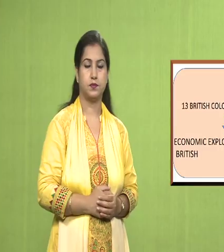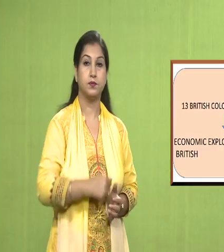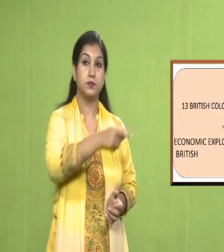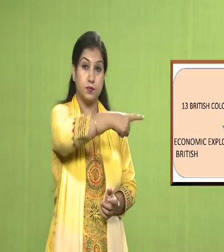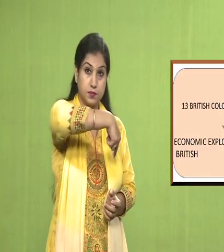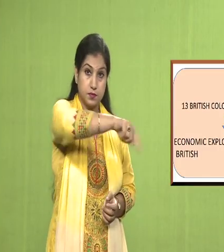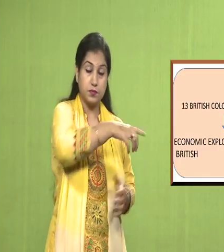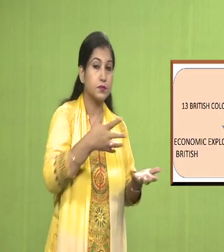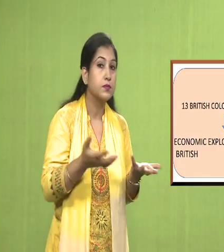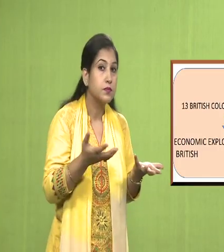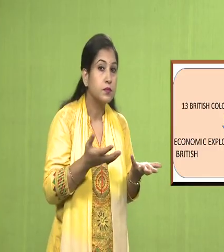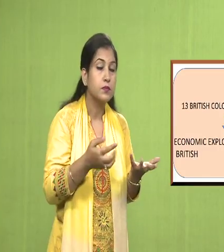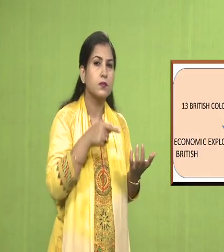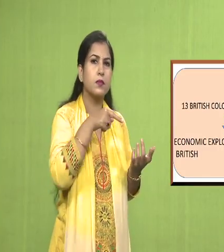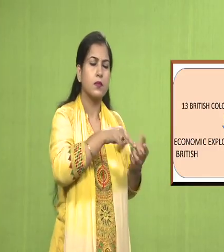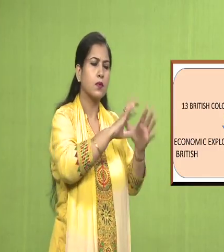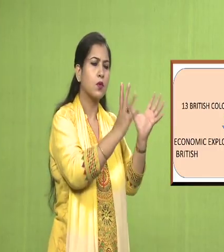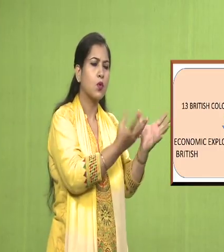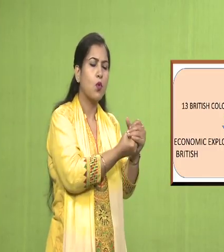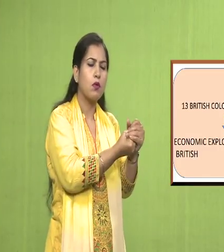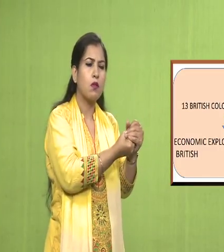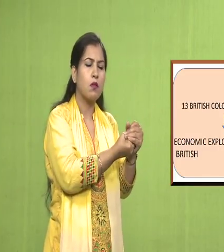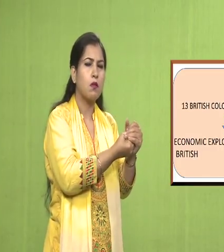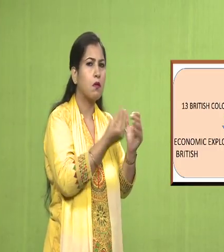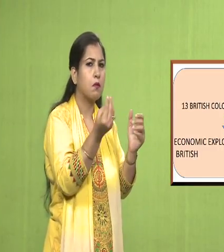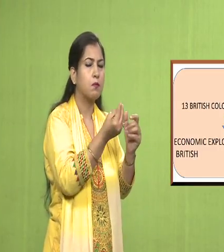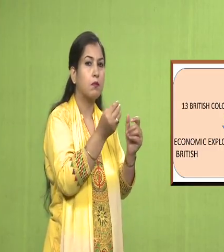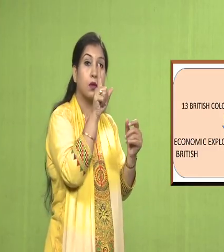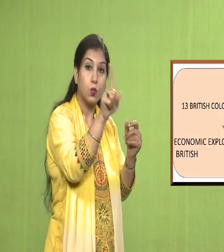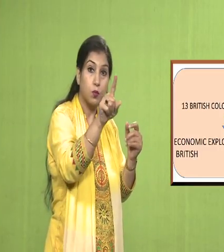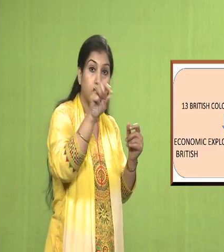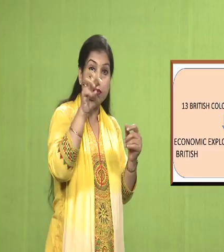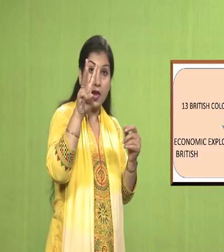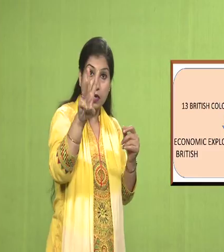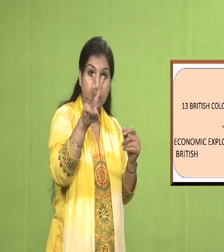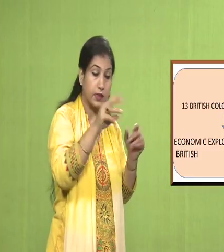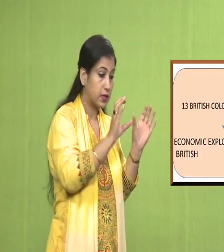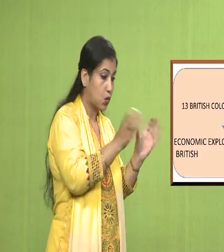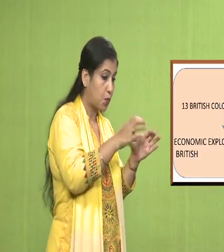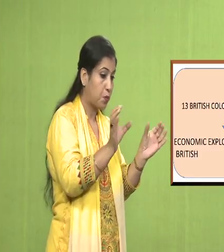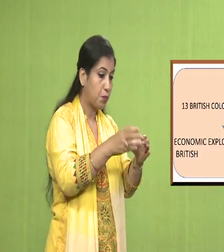There were in total 13 British colonies